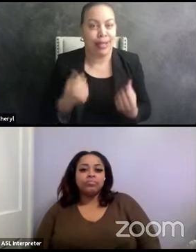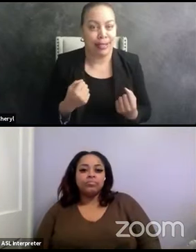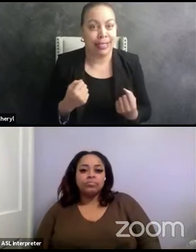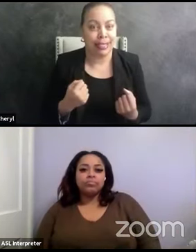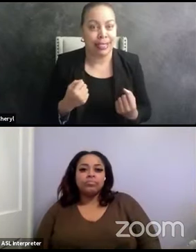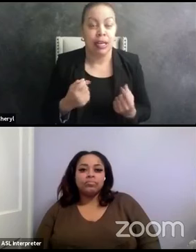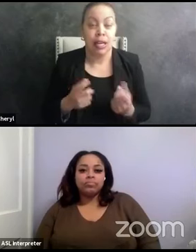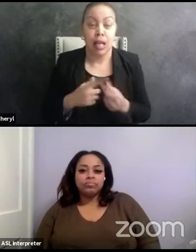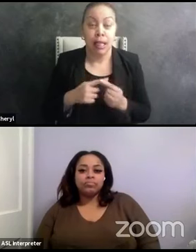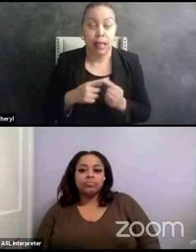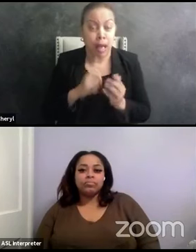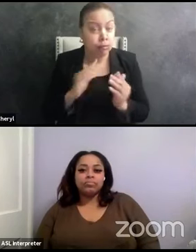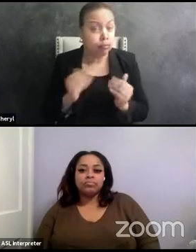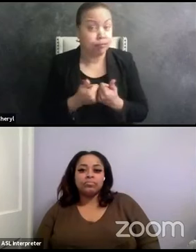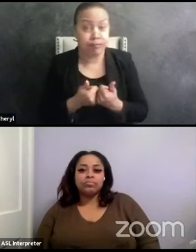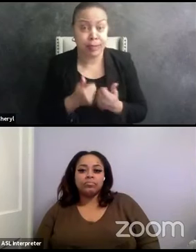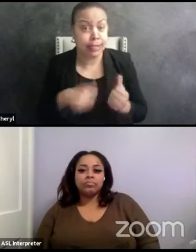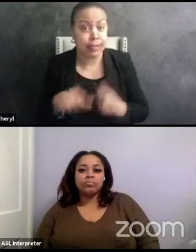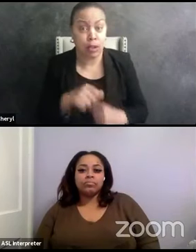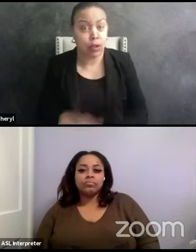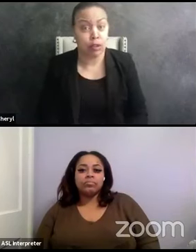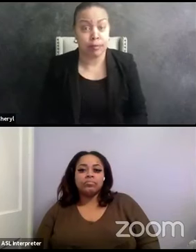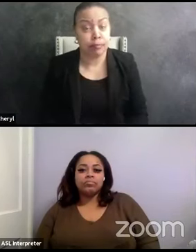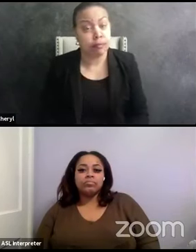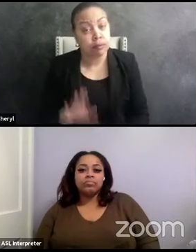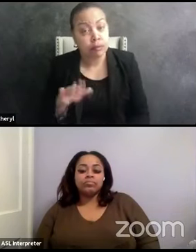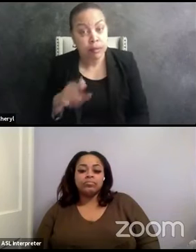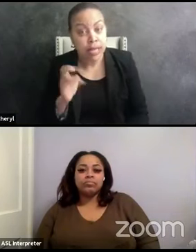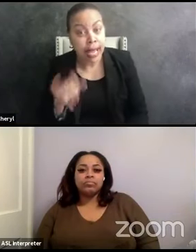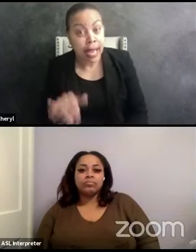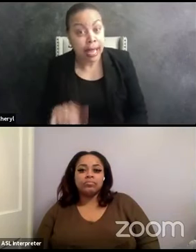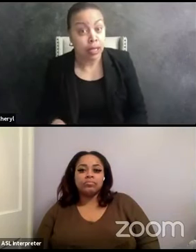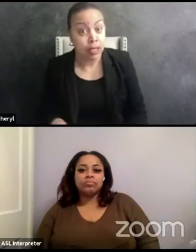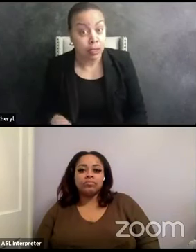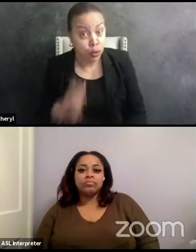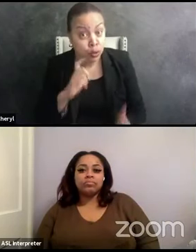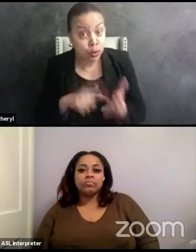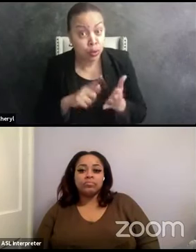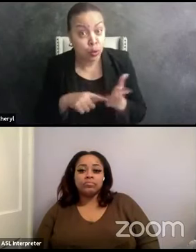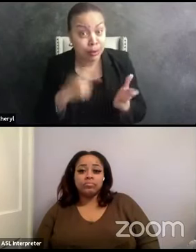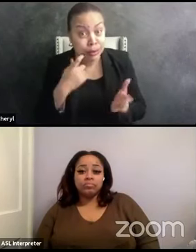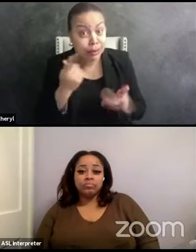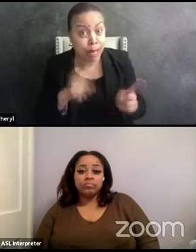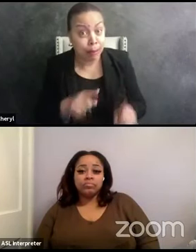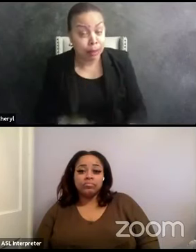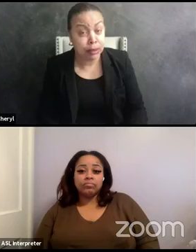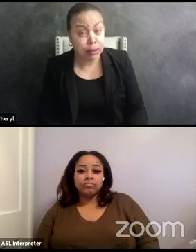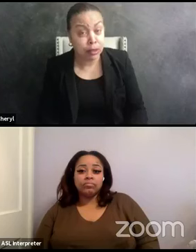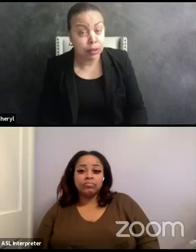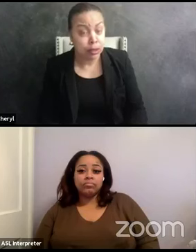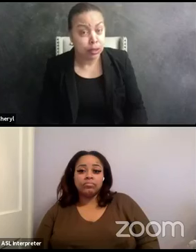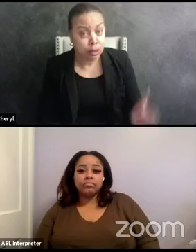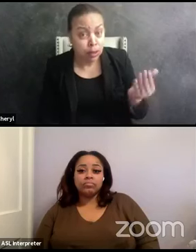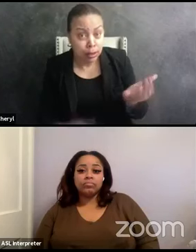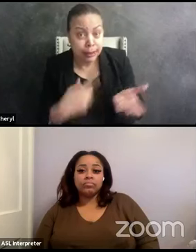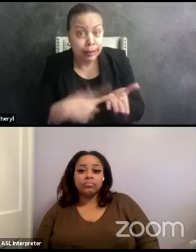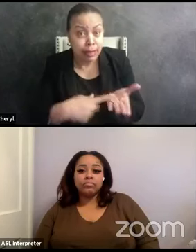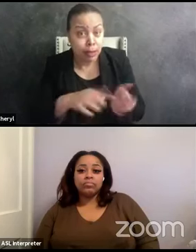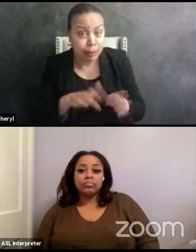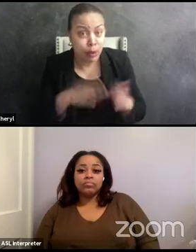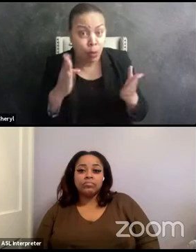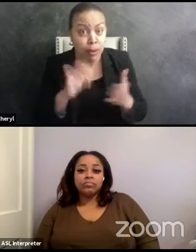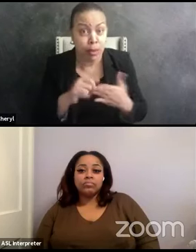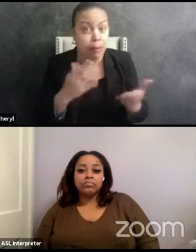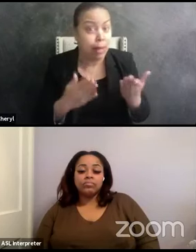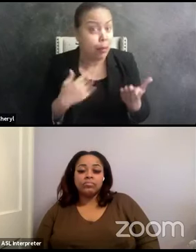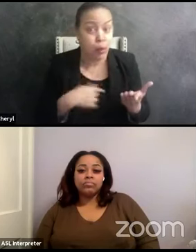up accountability where we can say, hey, did you realize what just happened in this space? Like, I think we need to realize that and be open to the fact that maybe